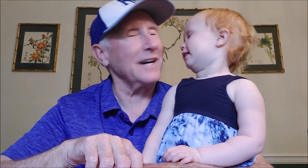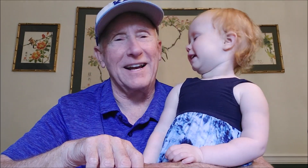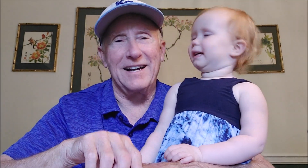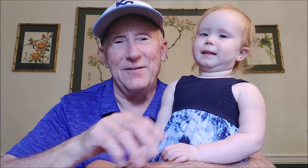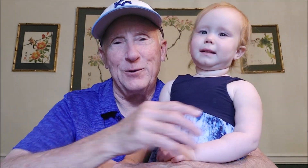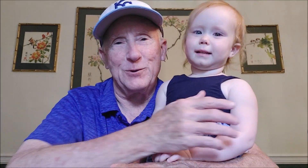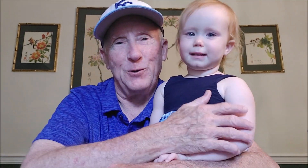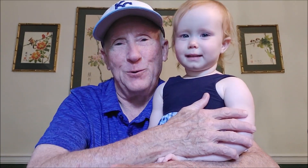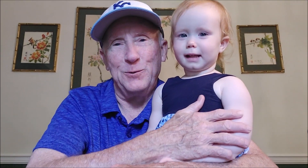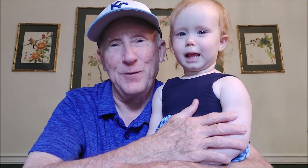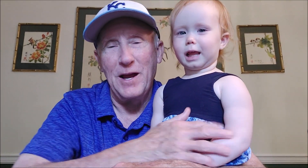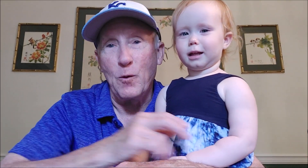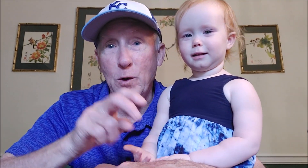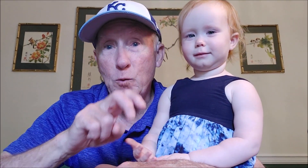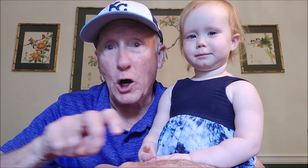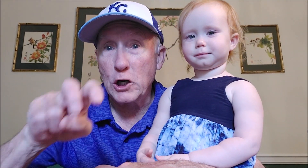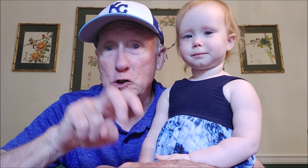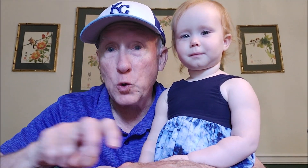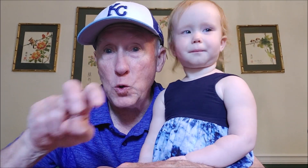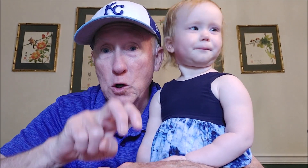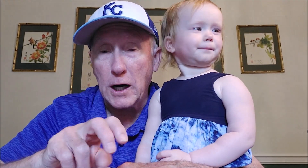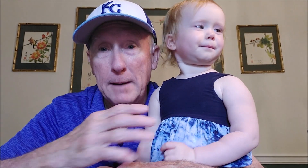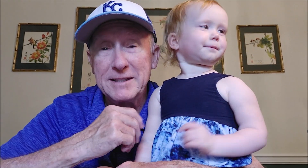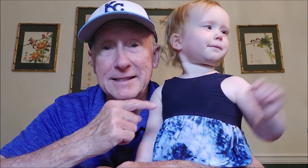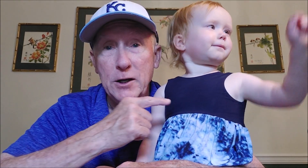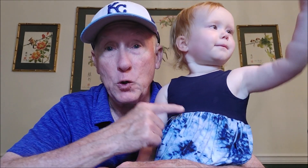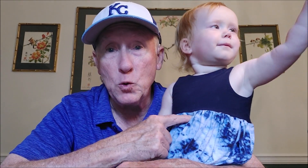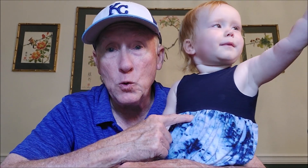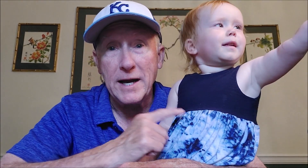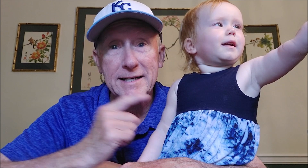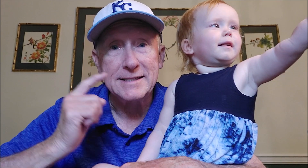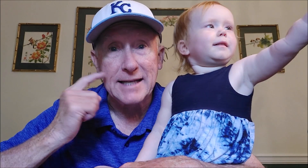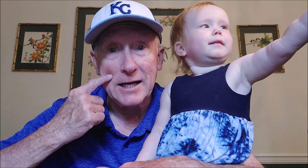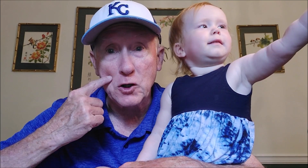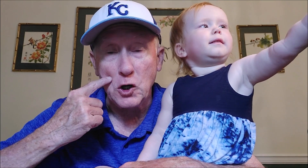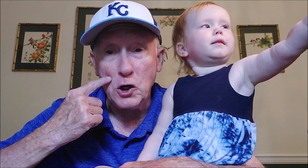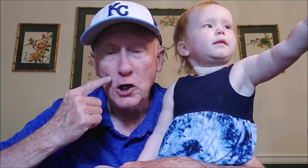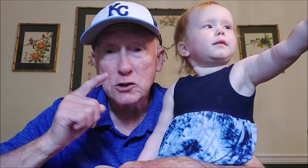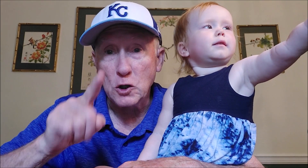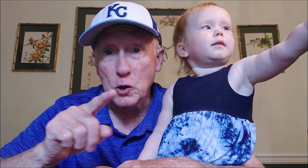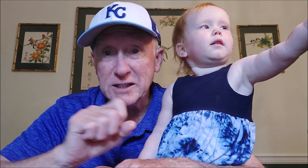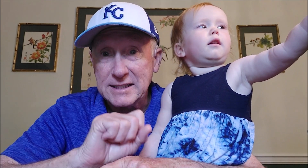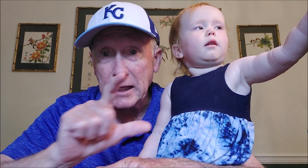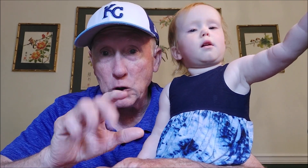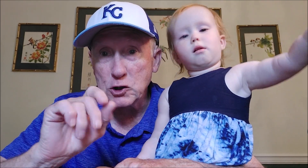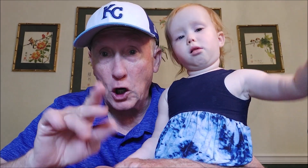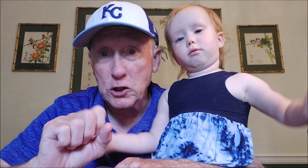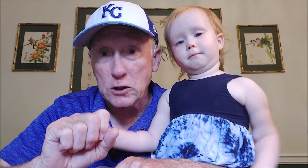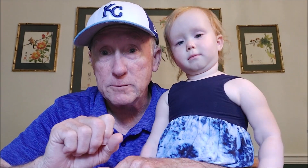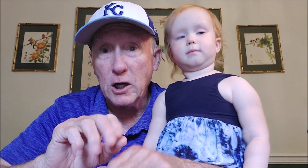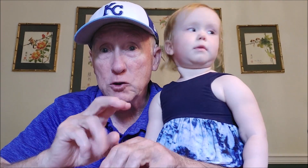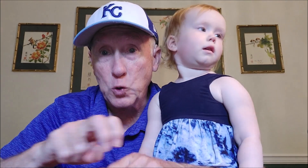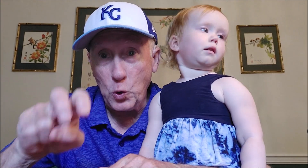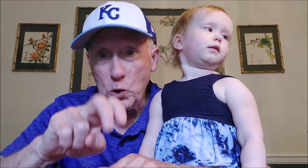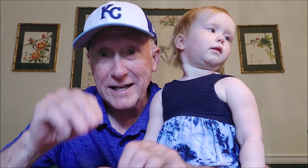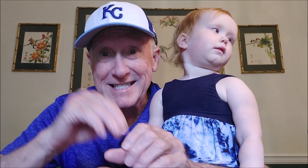I love you too. We were on a tour. I'm going to take you and Sandra to go to St. Louis Cardinal tour